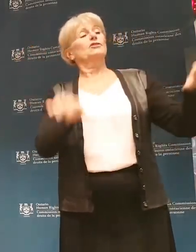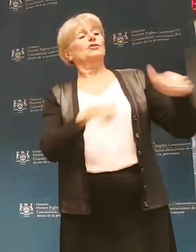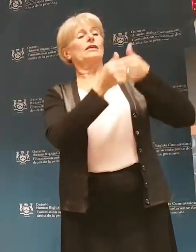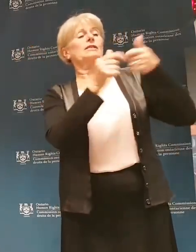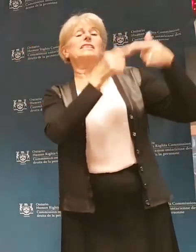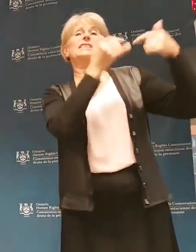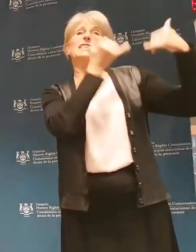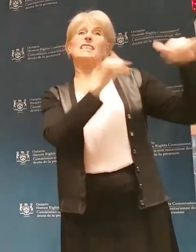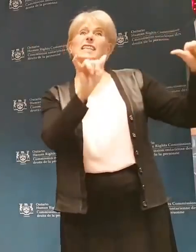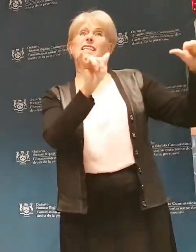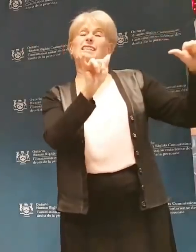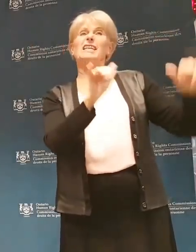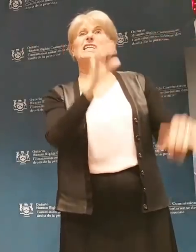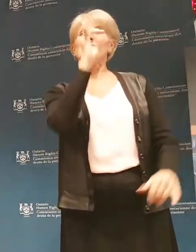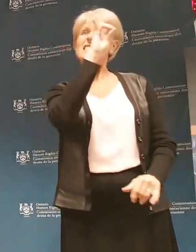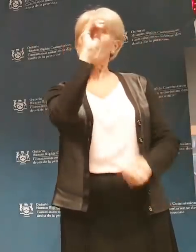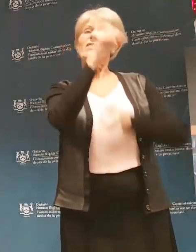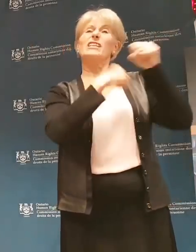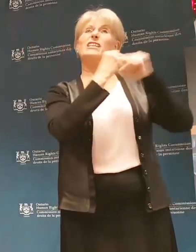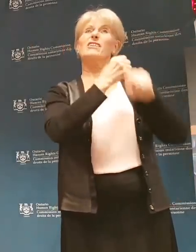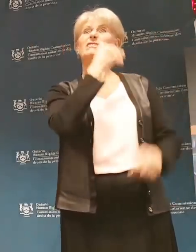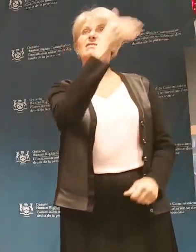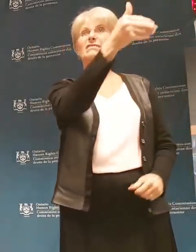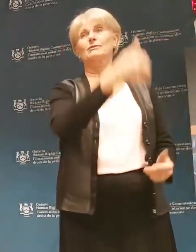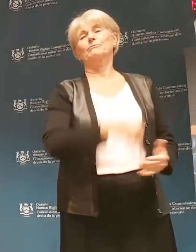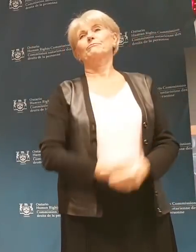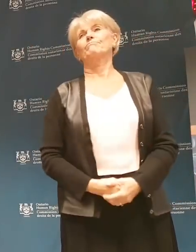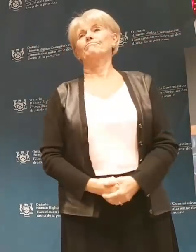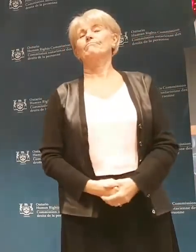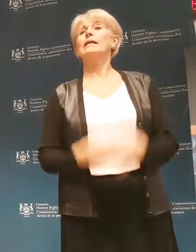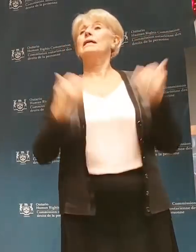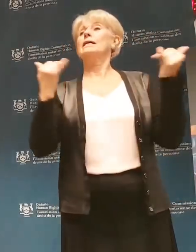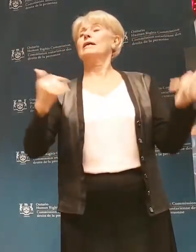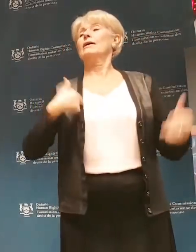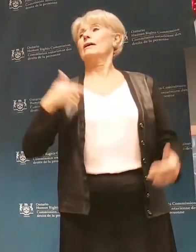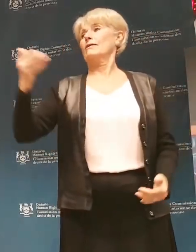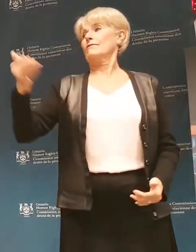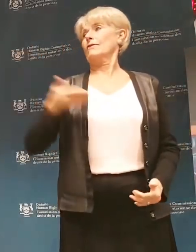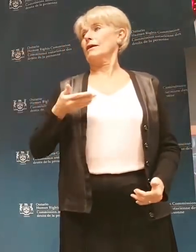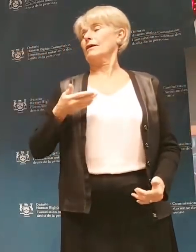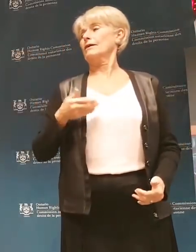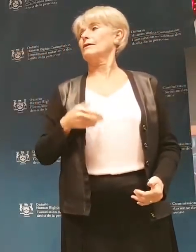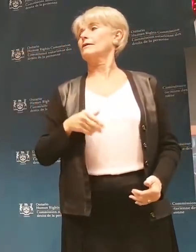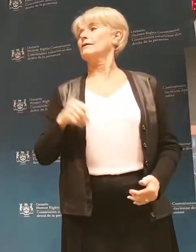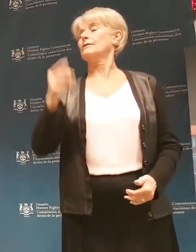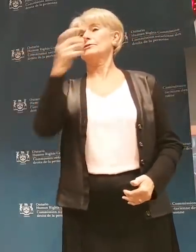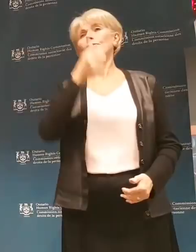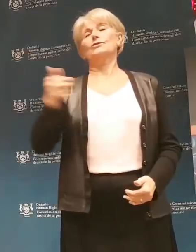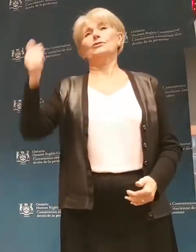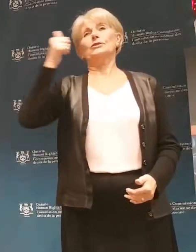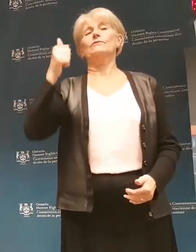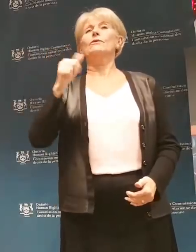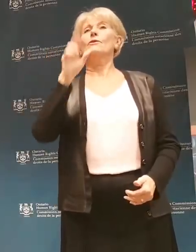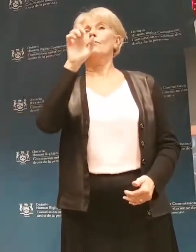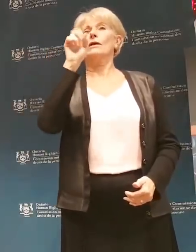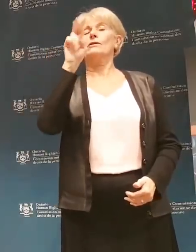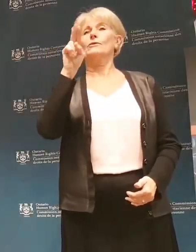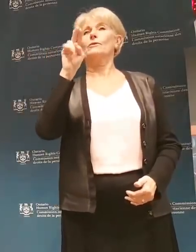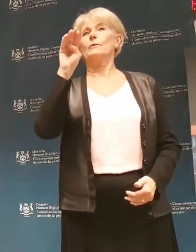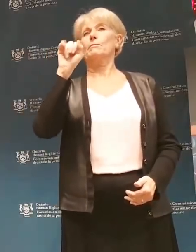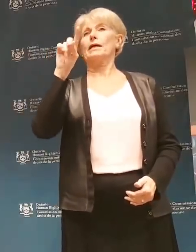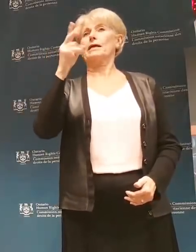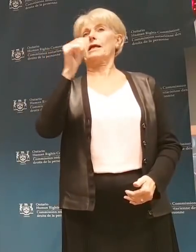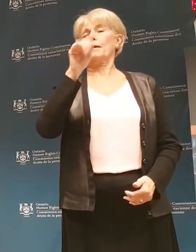still face 7 decades later. I now invite Renu Mandani, Chief Commissioner of the Ontario Human